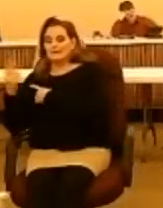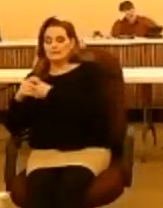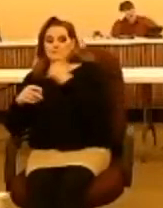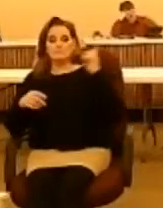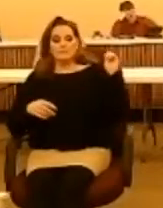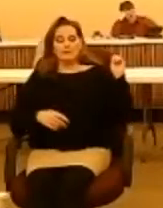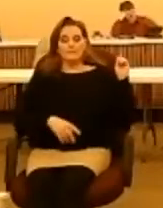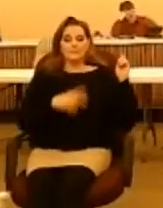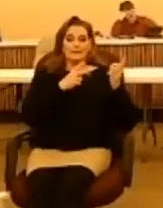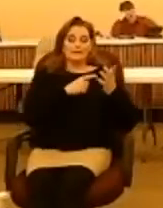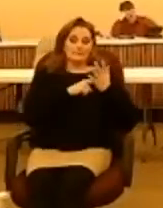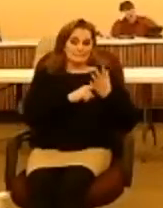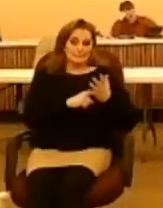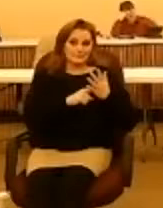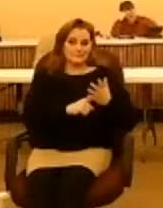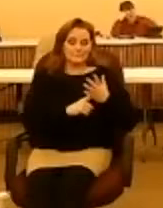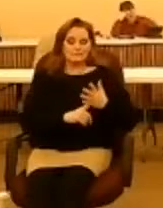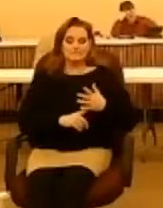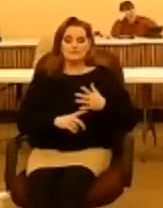Anything online?